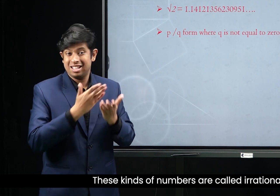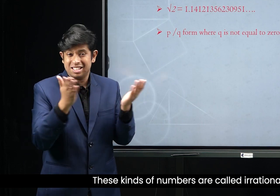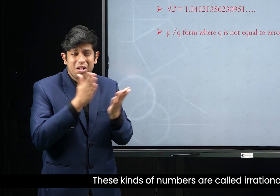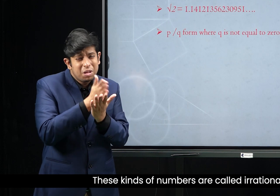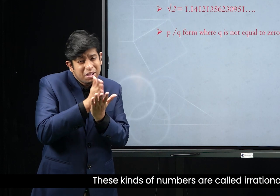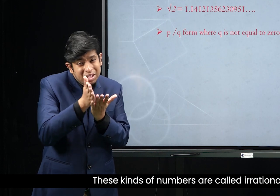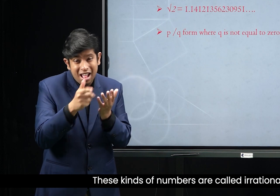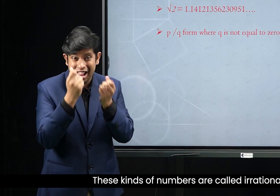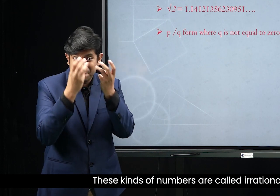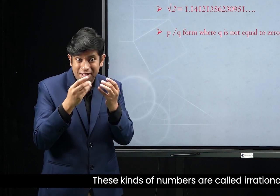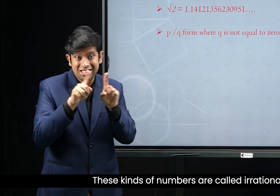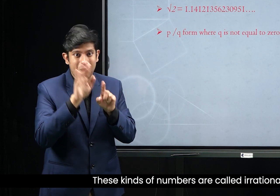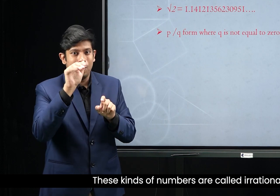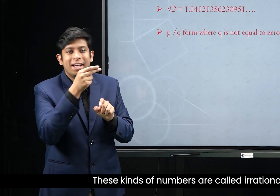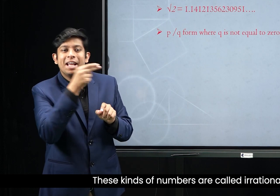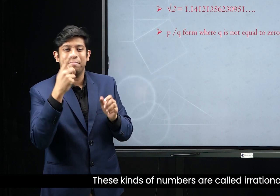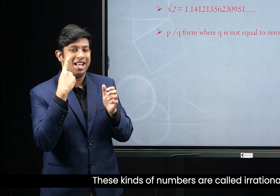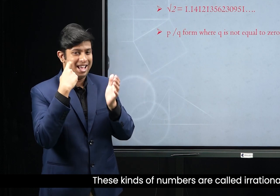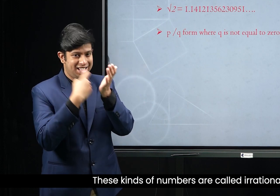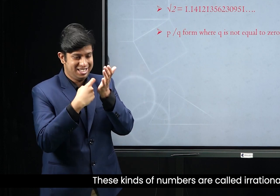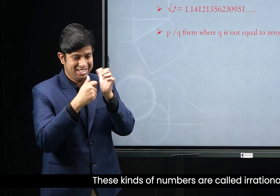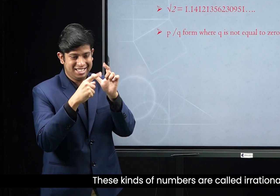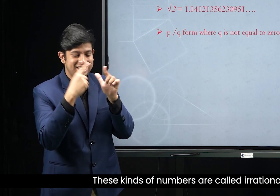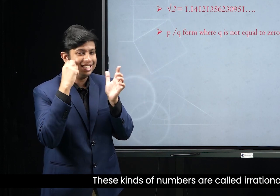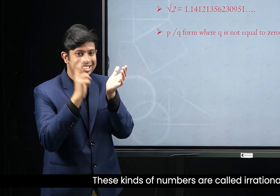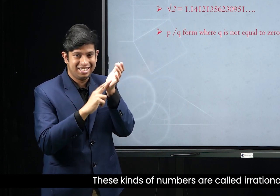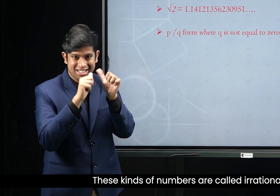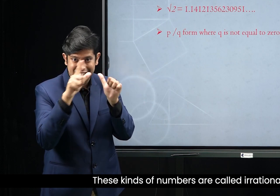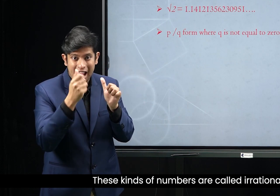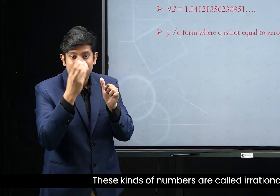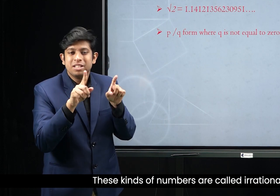These kinds of numbers are called irrational numbers.